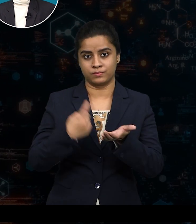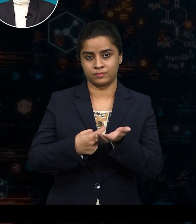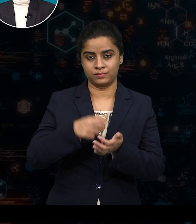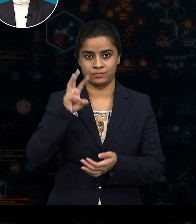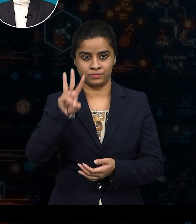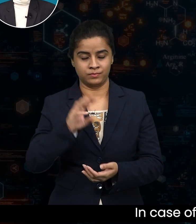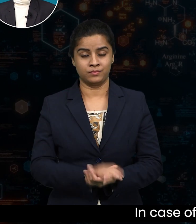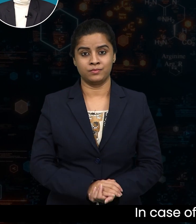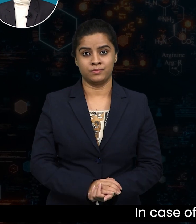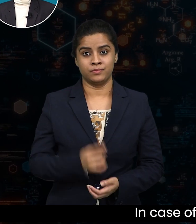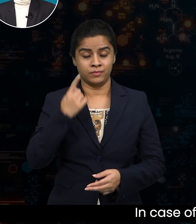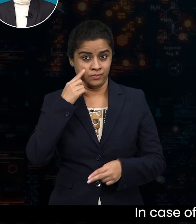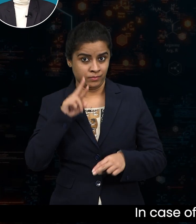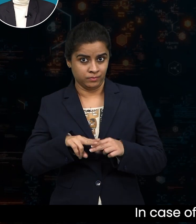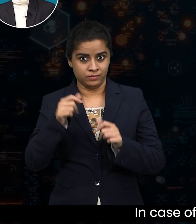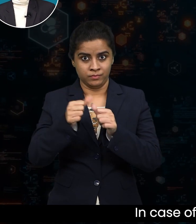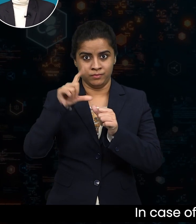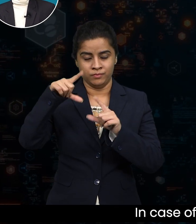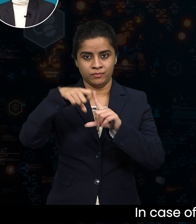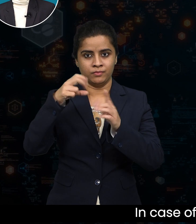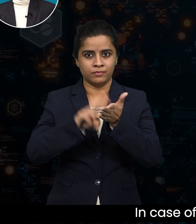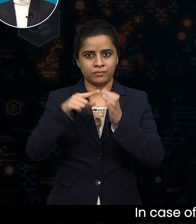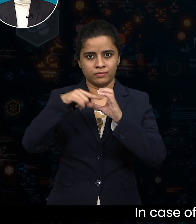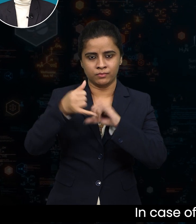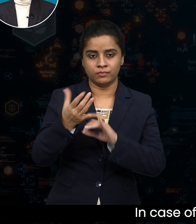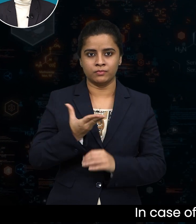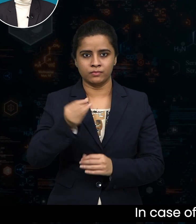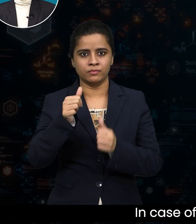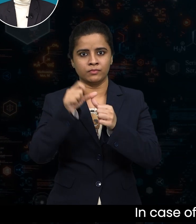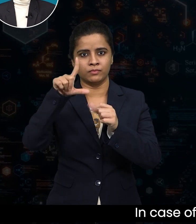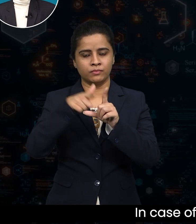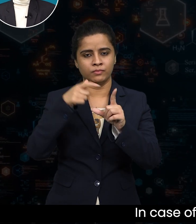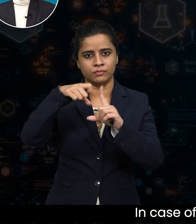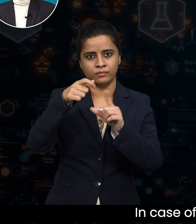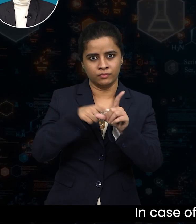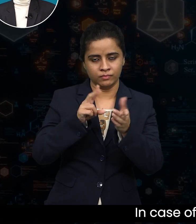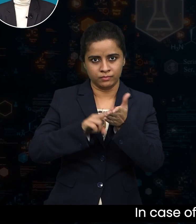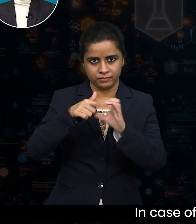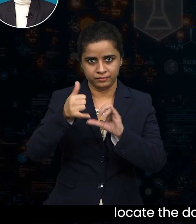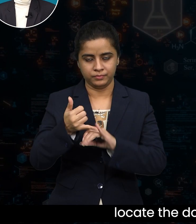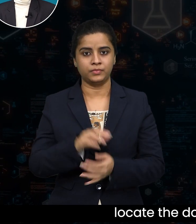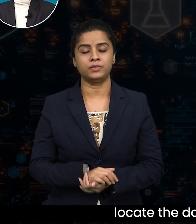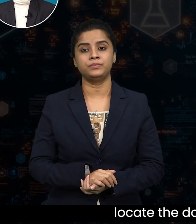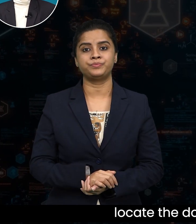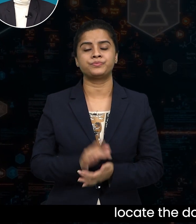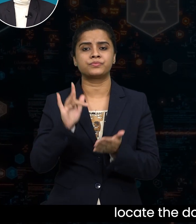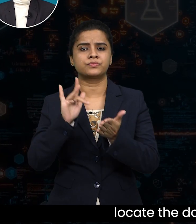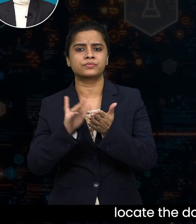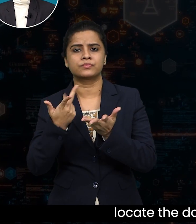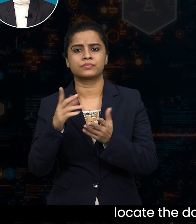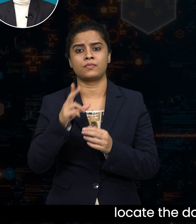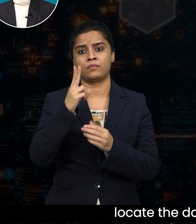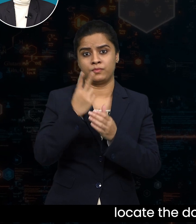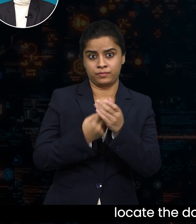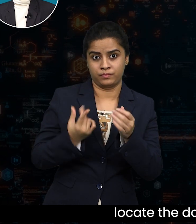Rule 3. In case of alkenes and alkynes, locate the double